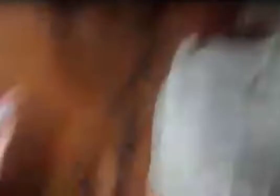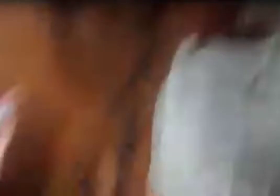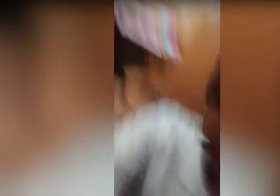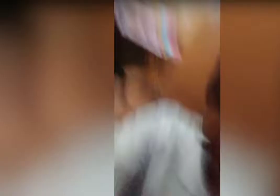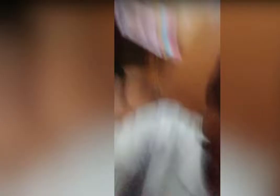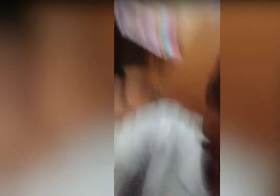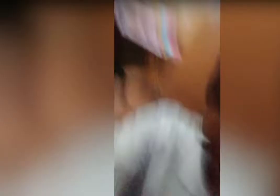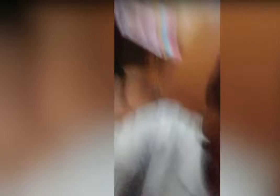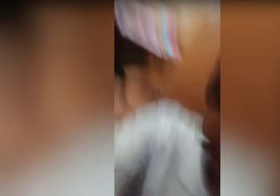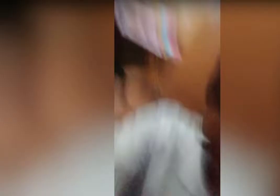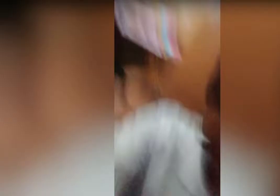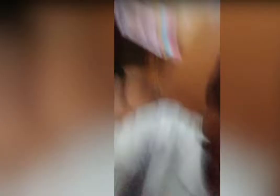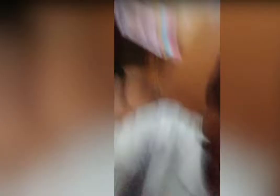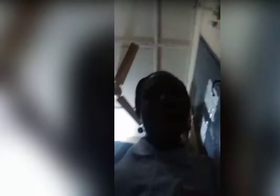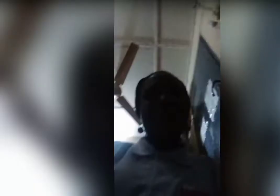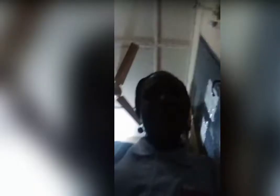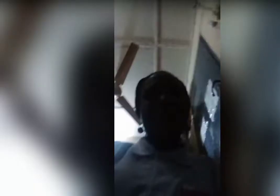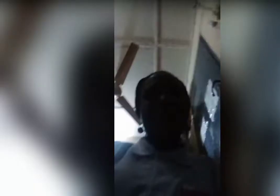come on the spotlight.